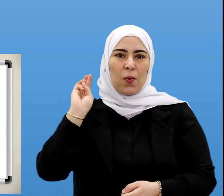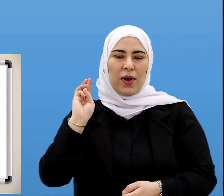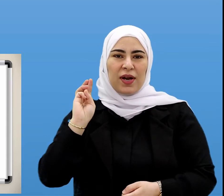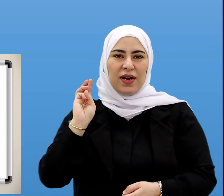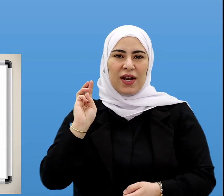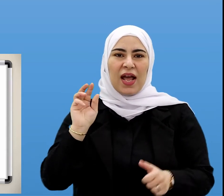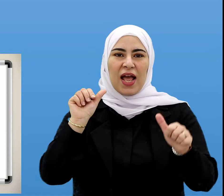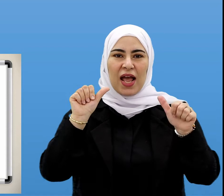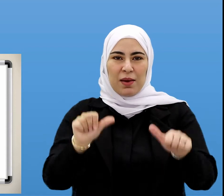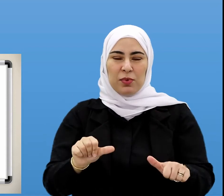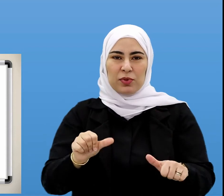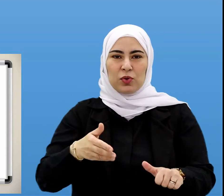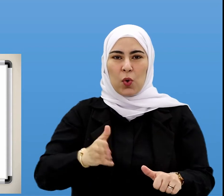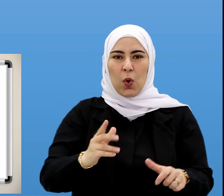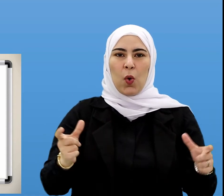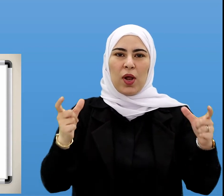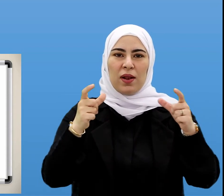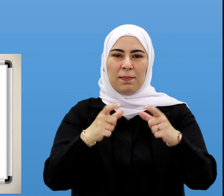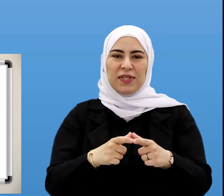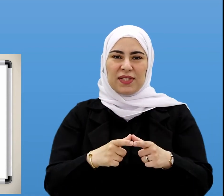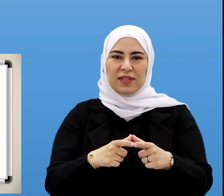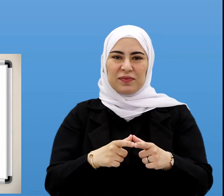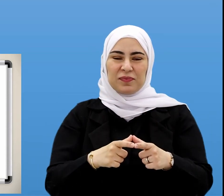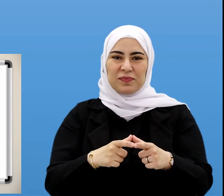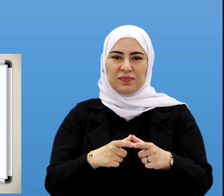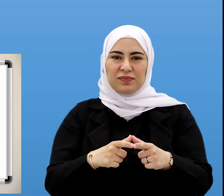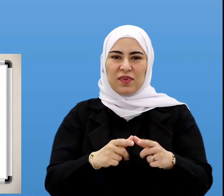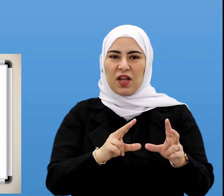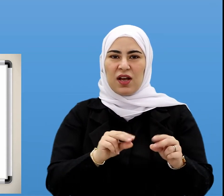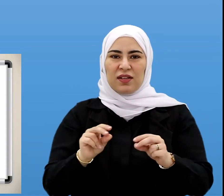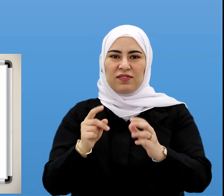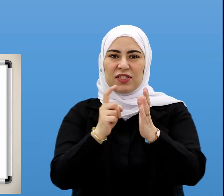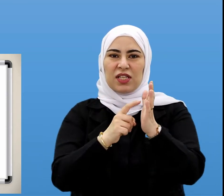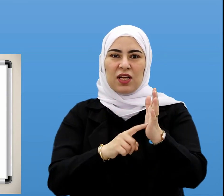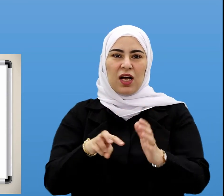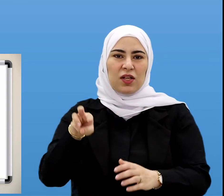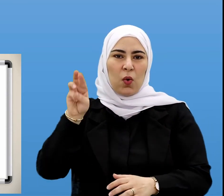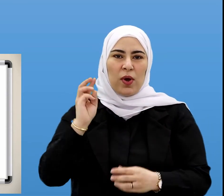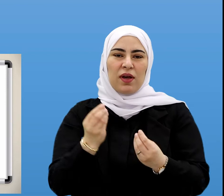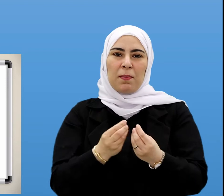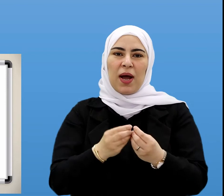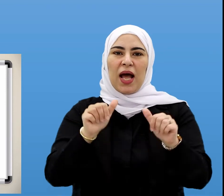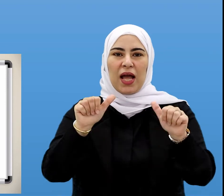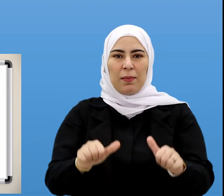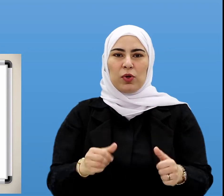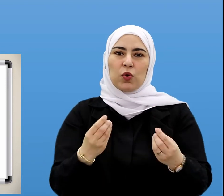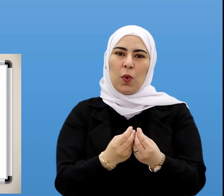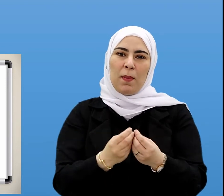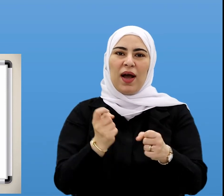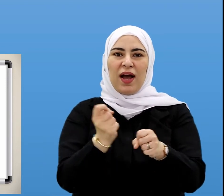meeting. We followed the rule by putting were plus able to, and the verb that